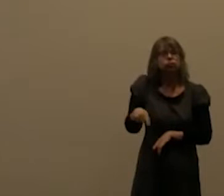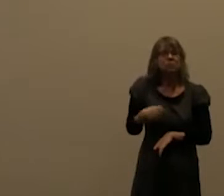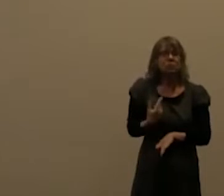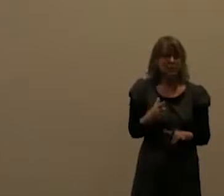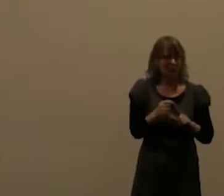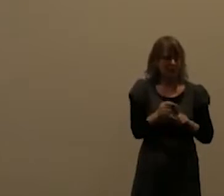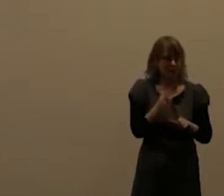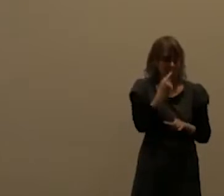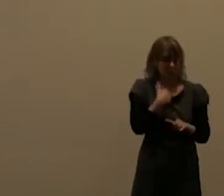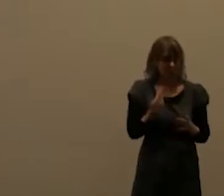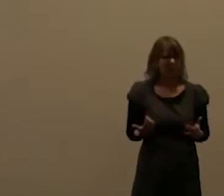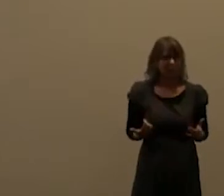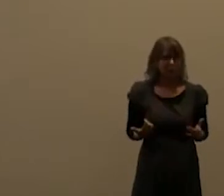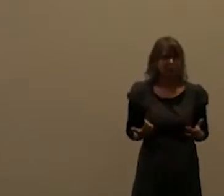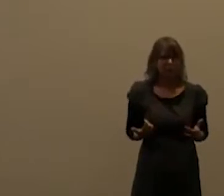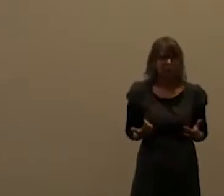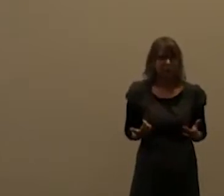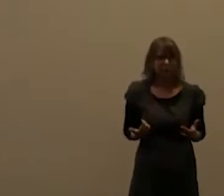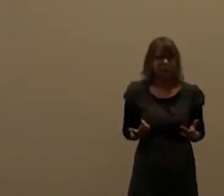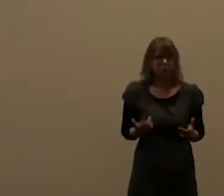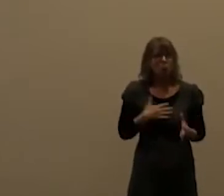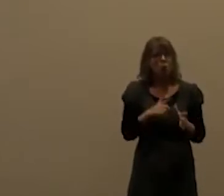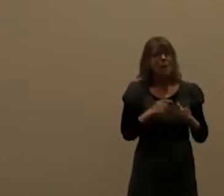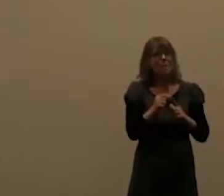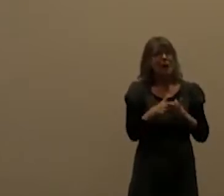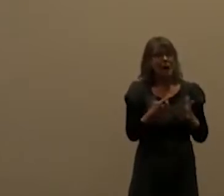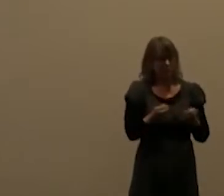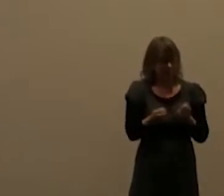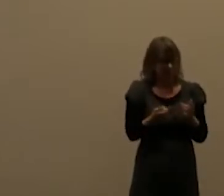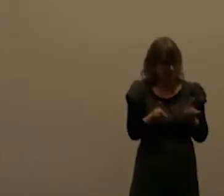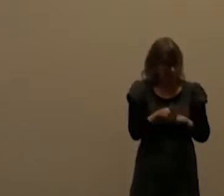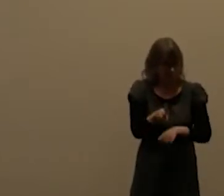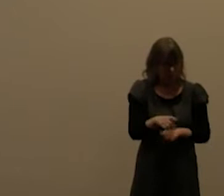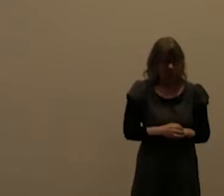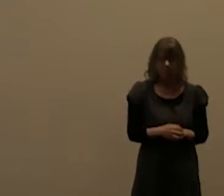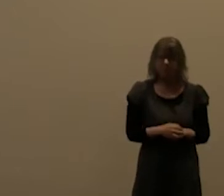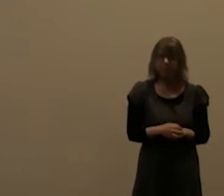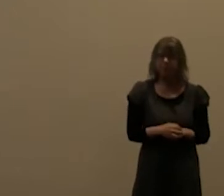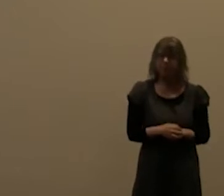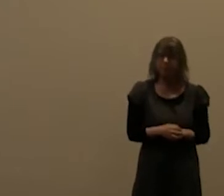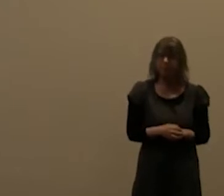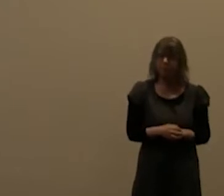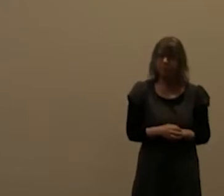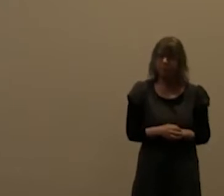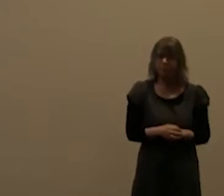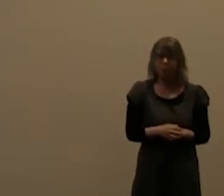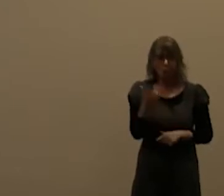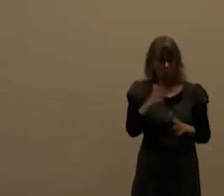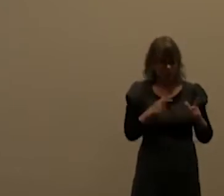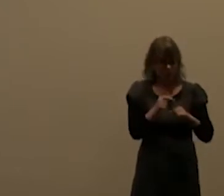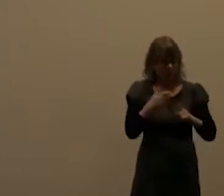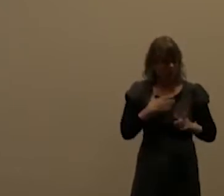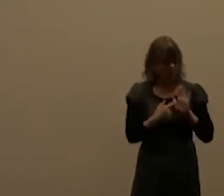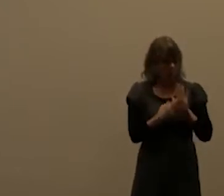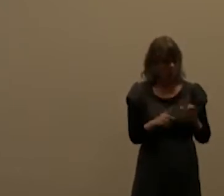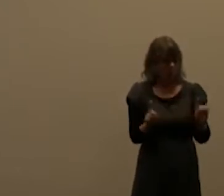different applications here. And of course, Azure API management, like I mentioned. All right, cool. So that's that. Now, one app that I wanted to